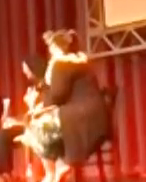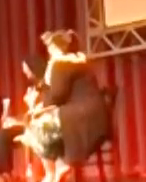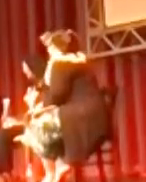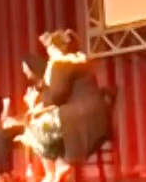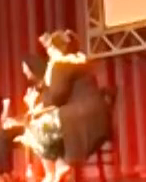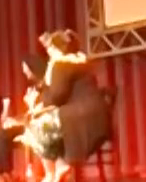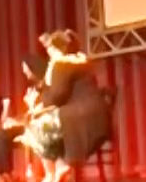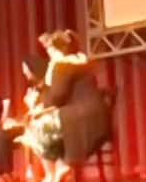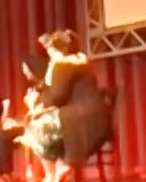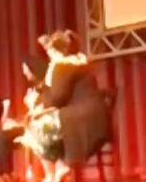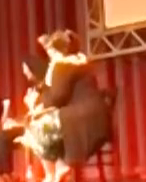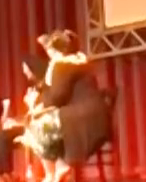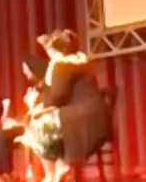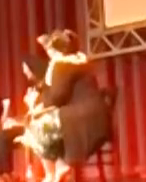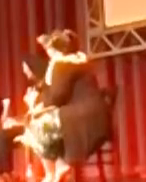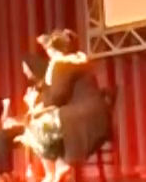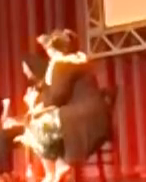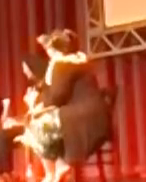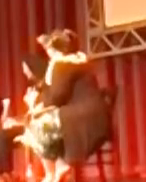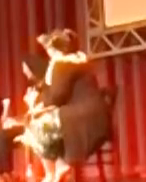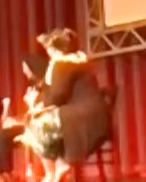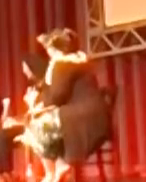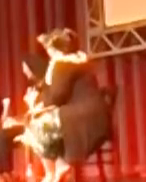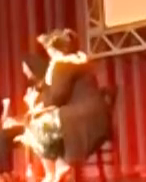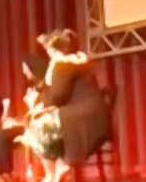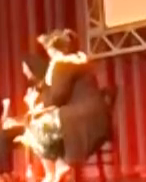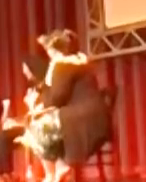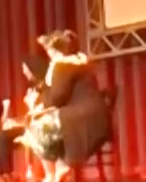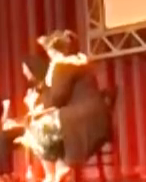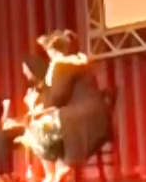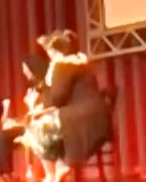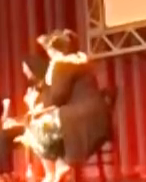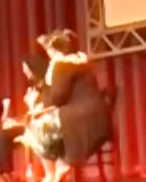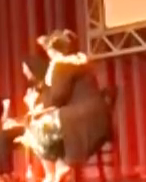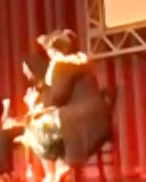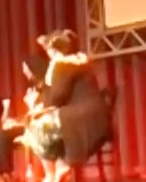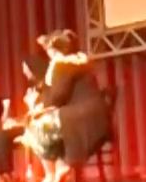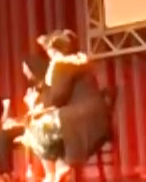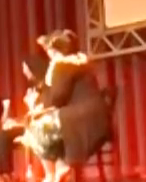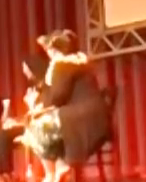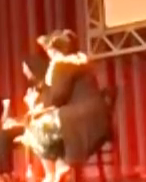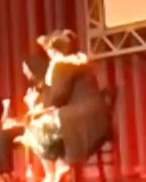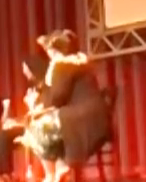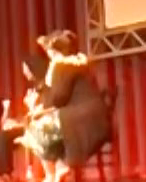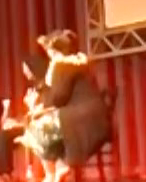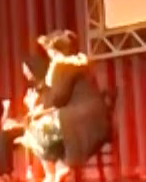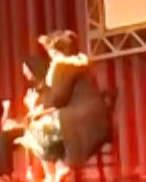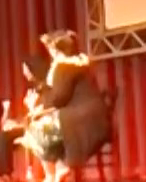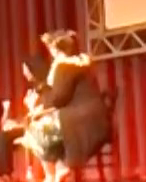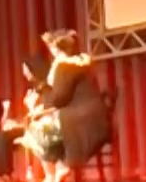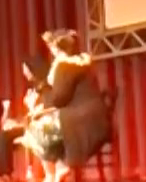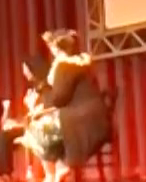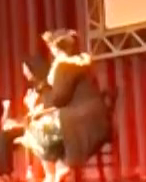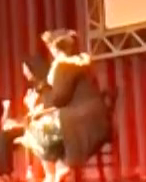you for your beautiful keynote. Many things about it struck me, but one of